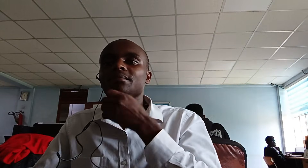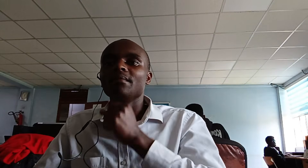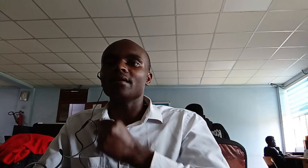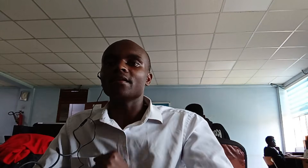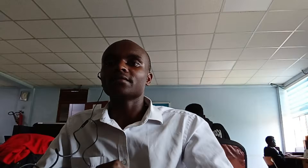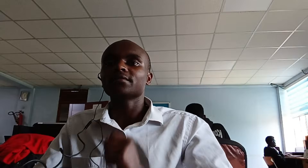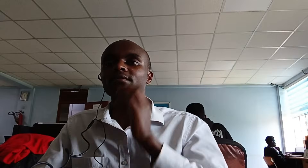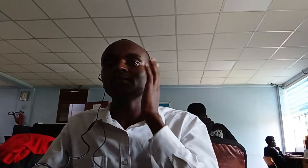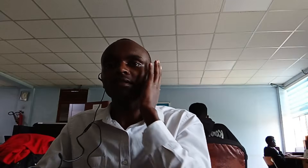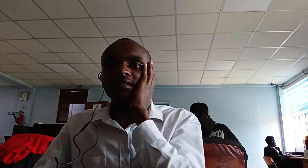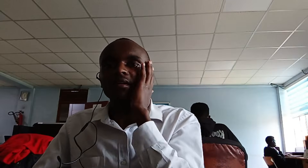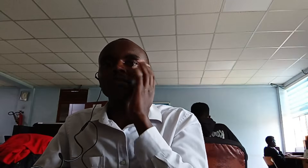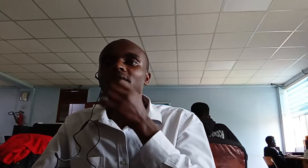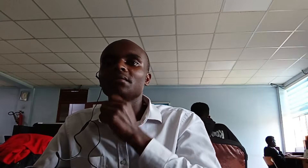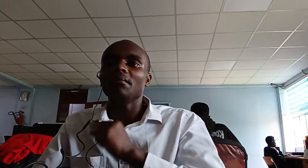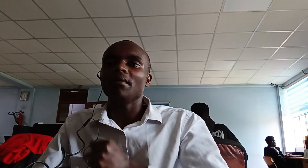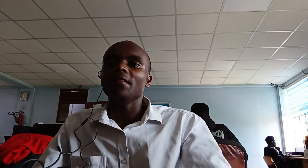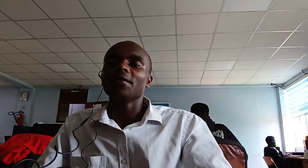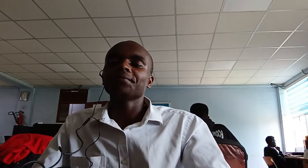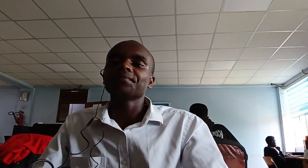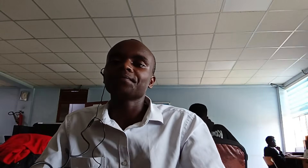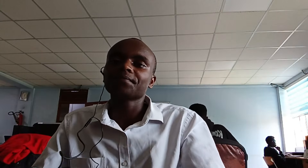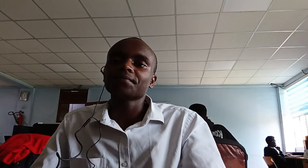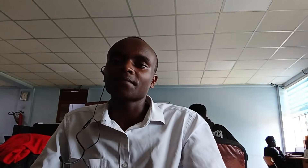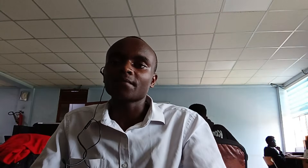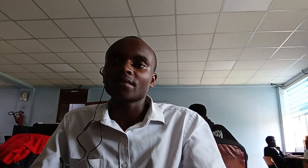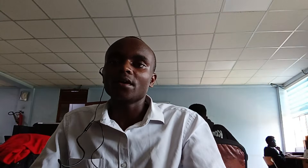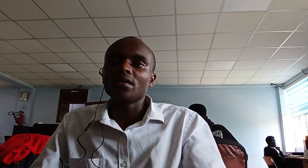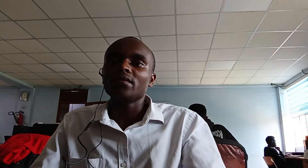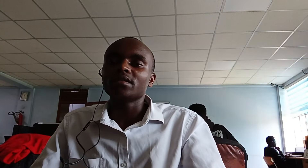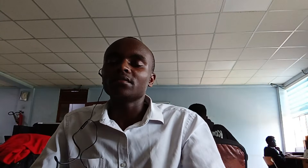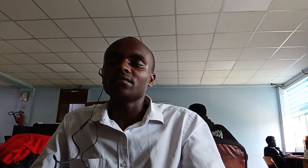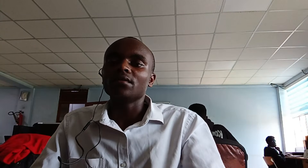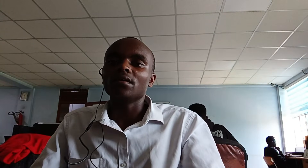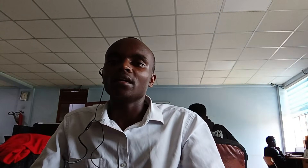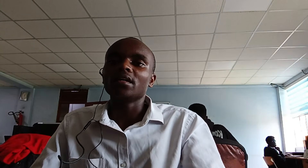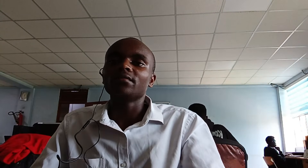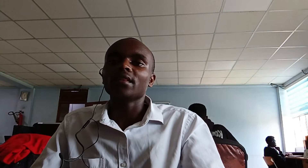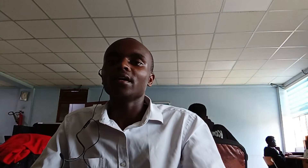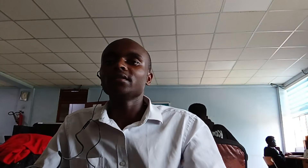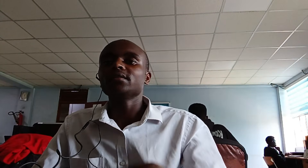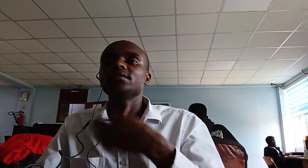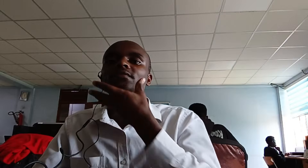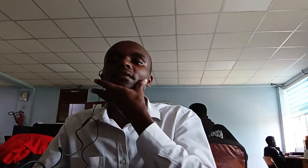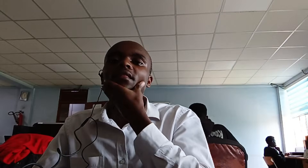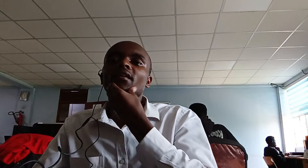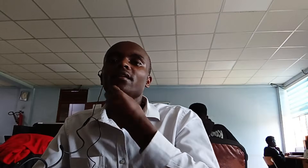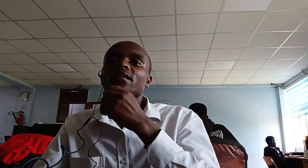grandmother, grandmother. So the sign for grandfather, it's father, then